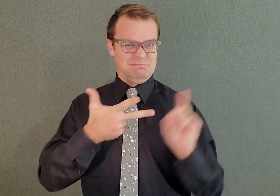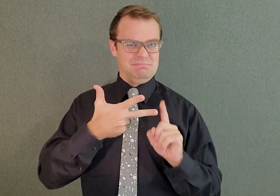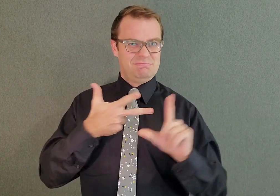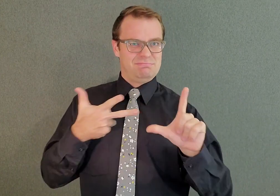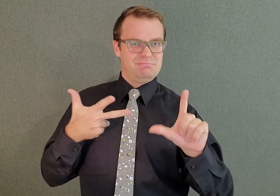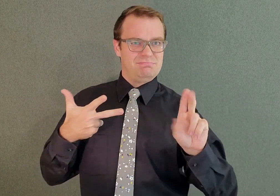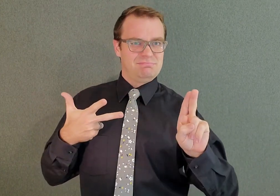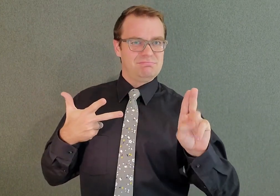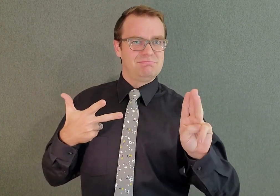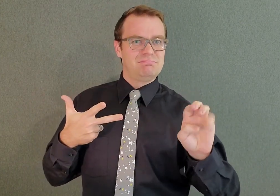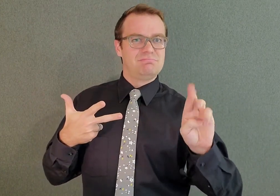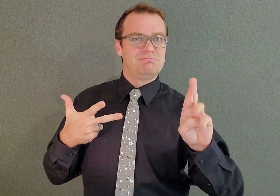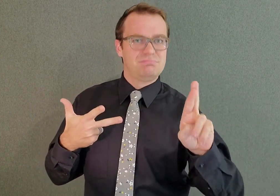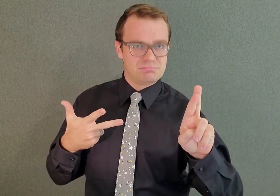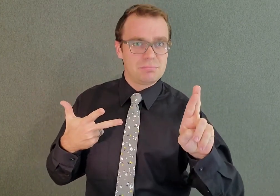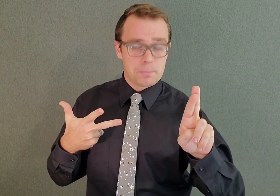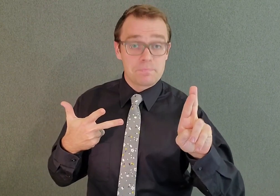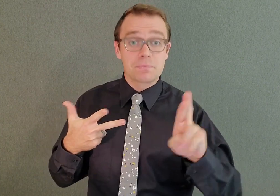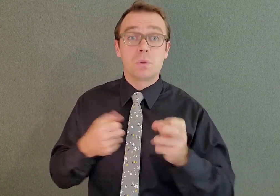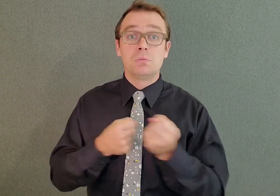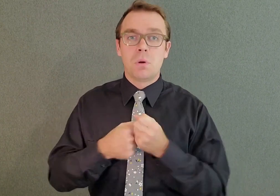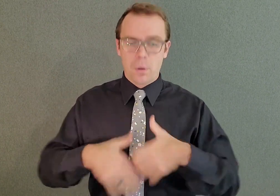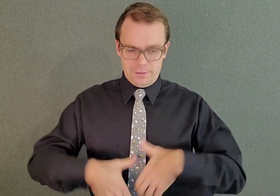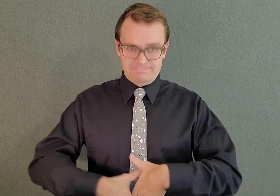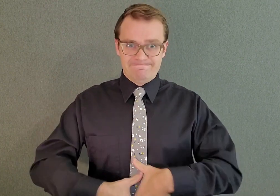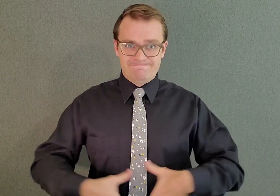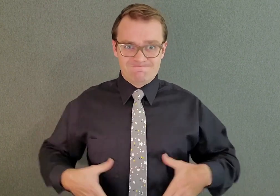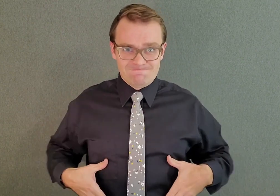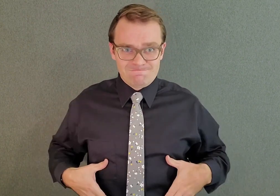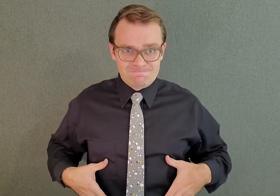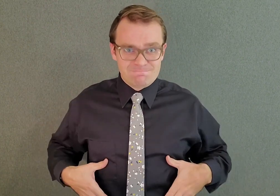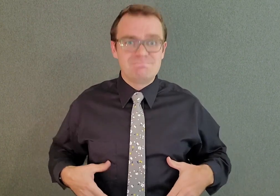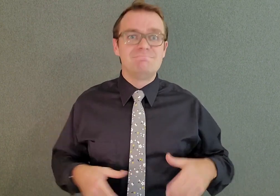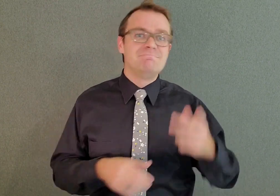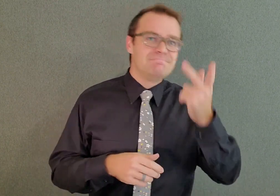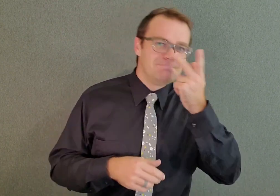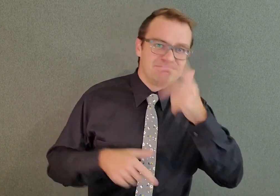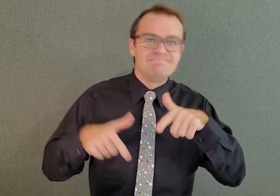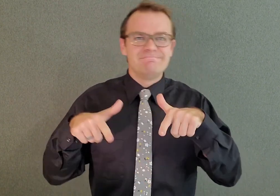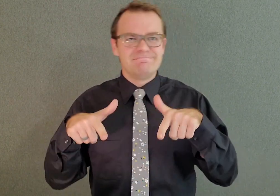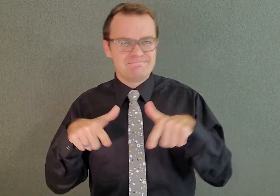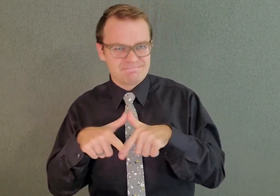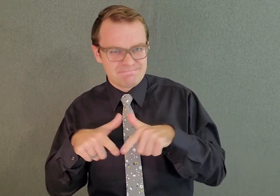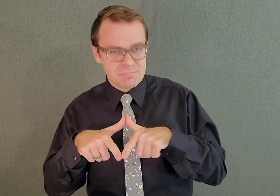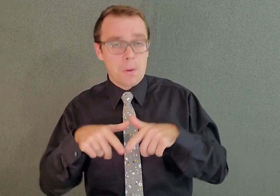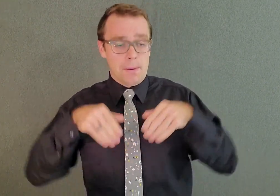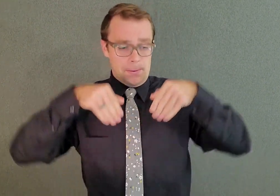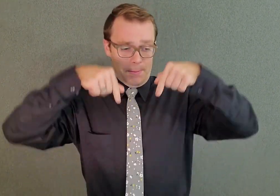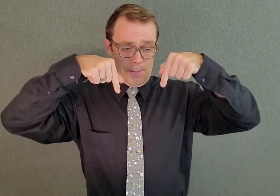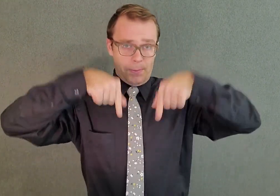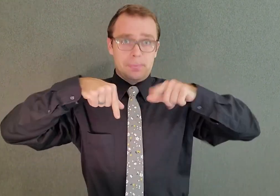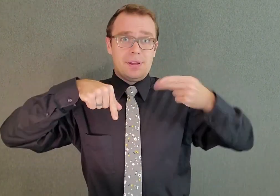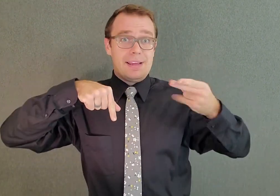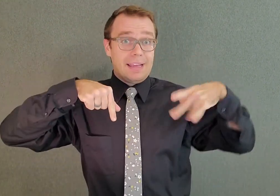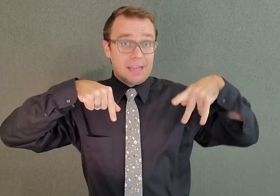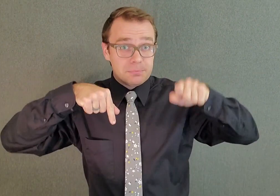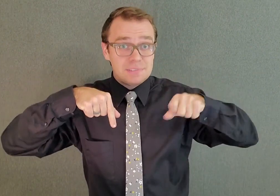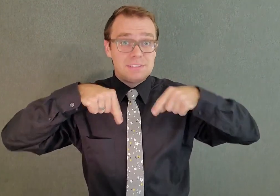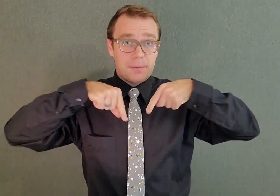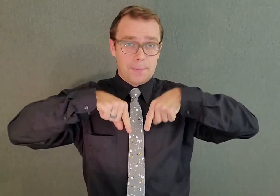The lumbar or lower back supplies life to the lower abdominal organs, sex organs, and then they descend down into the